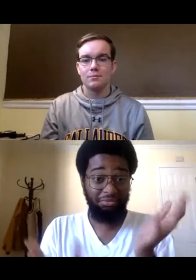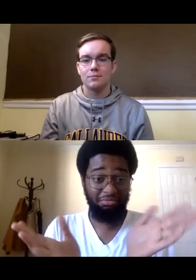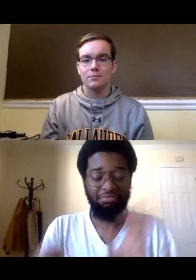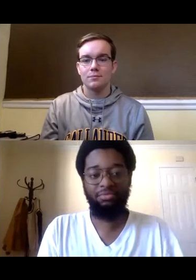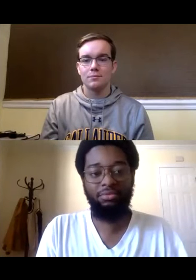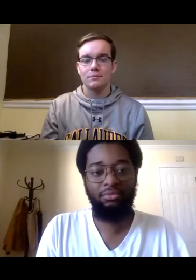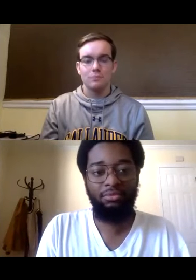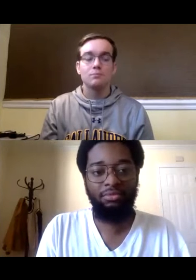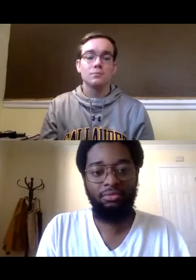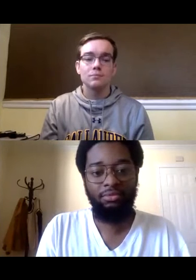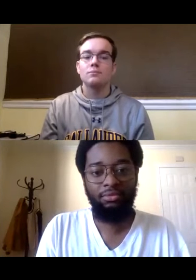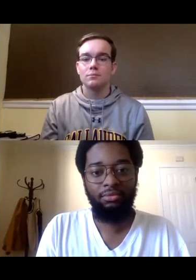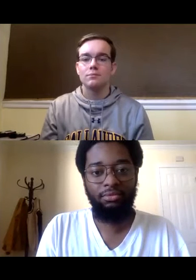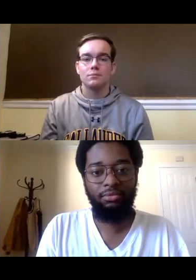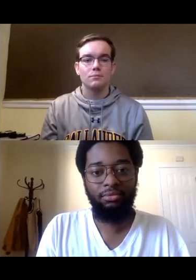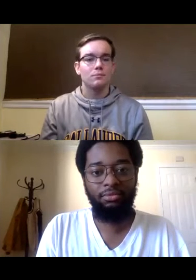So you kind of get the idea?